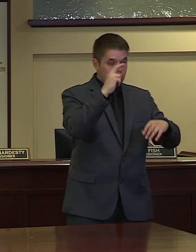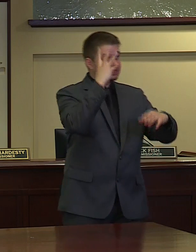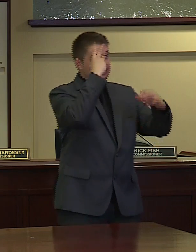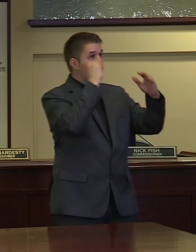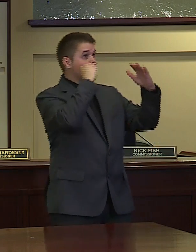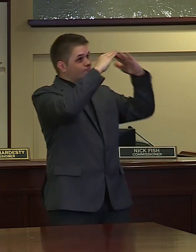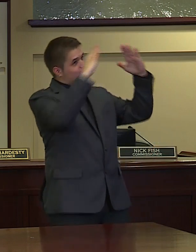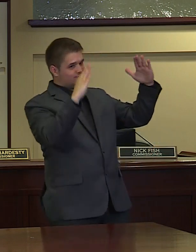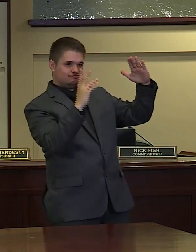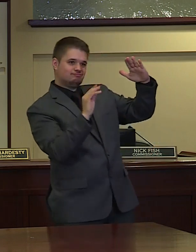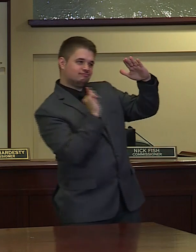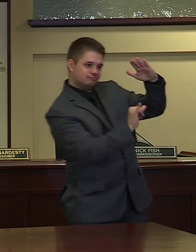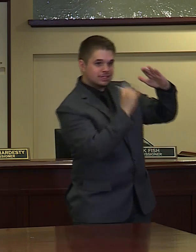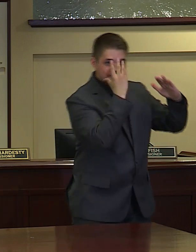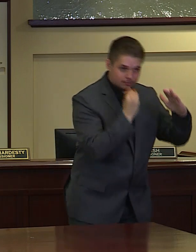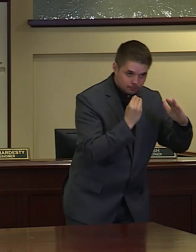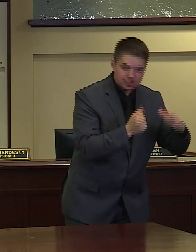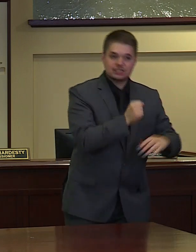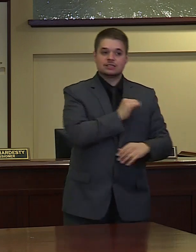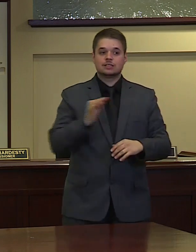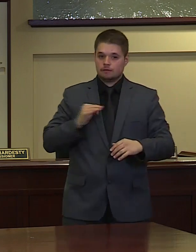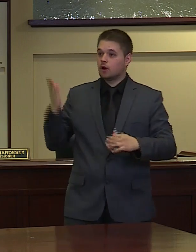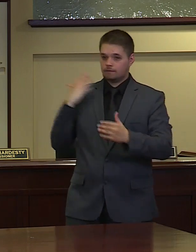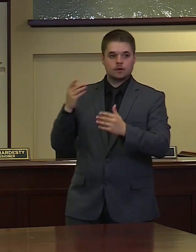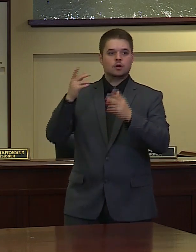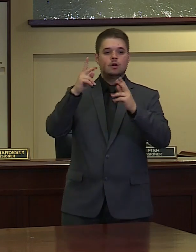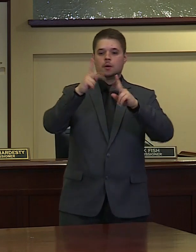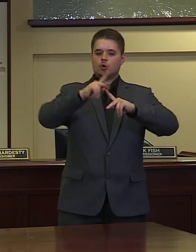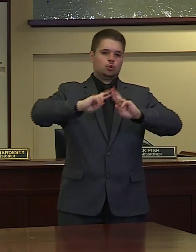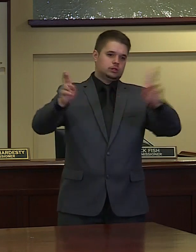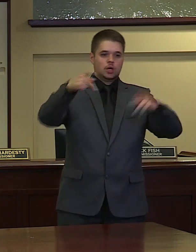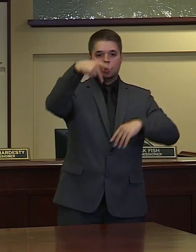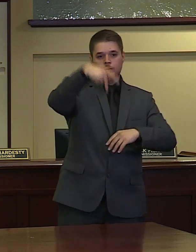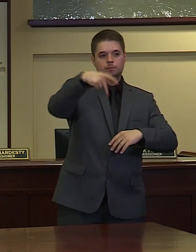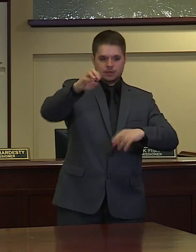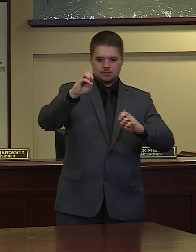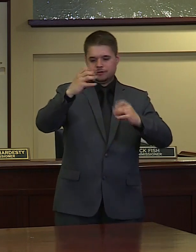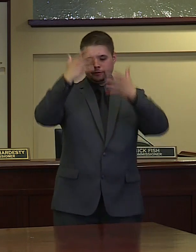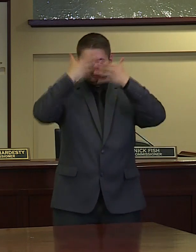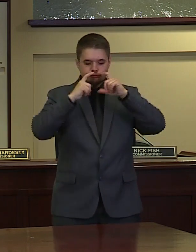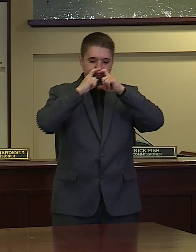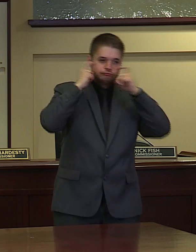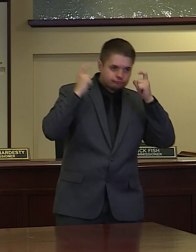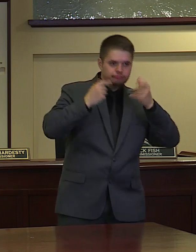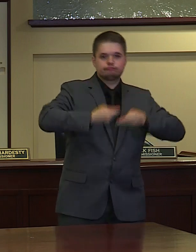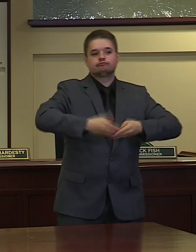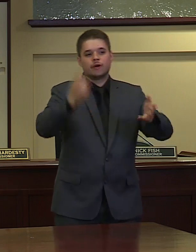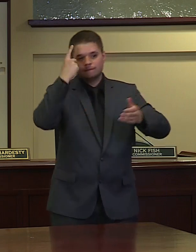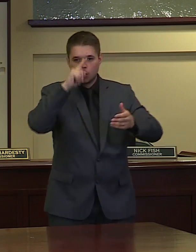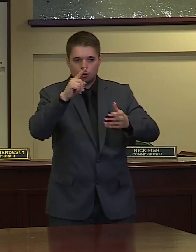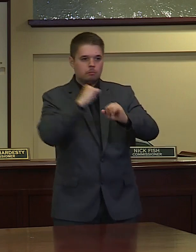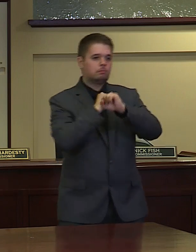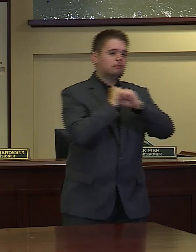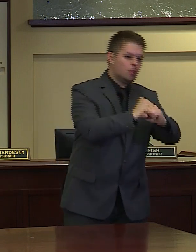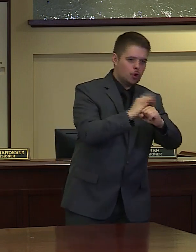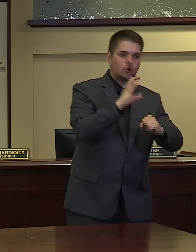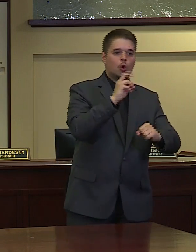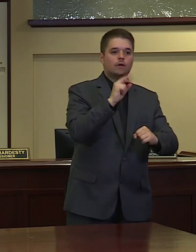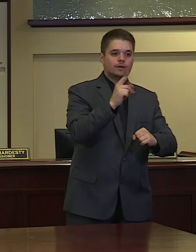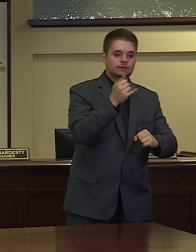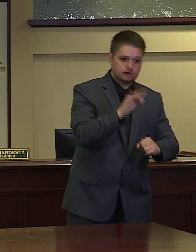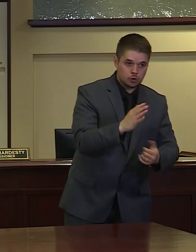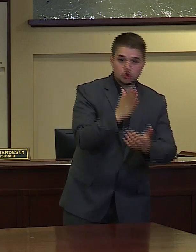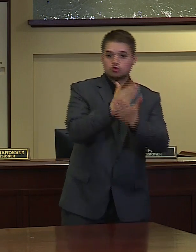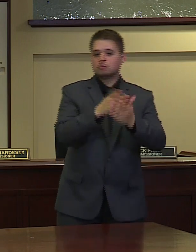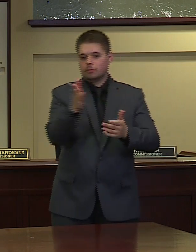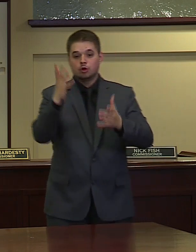staff have personal protective equipment, that hygiene products are out in the community, that we have rent assistance and mortgage relief,